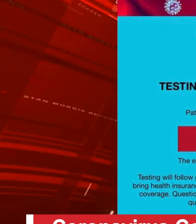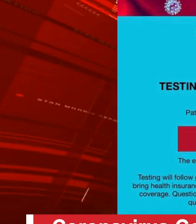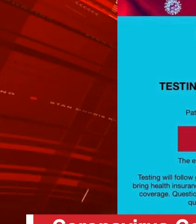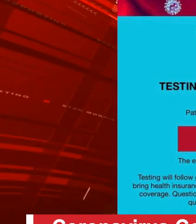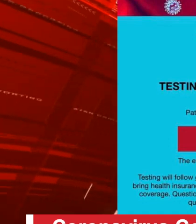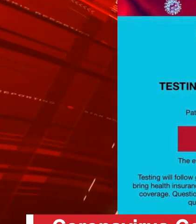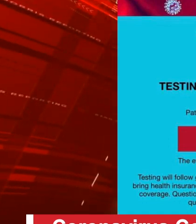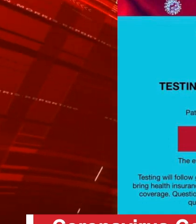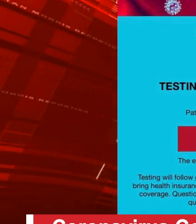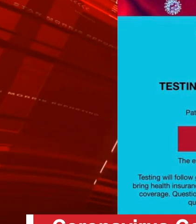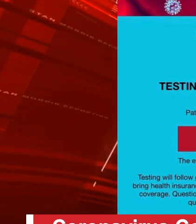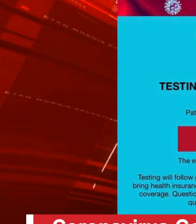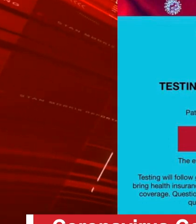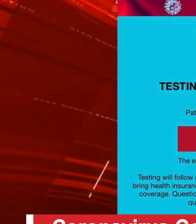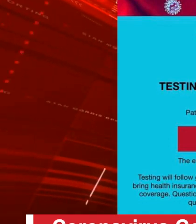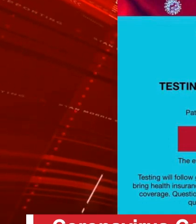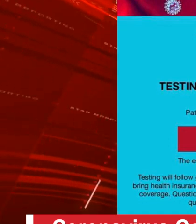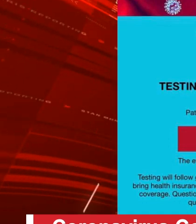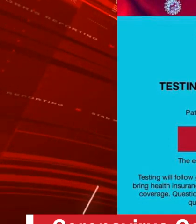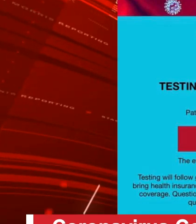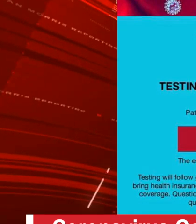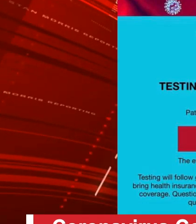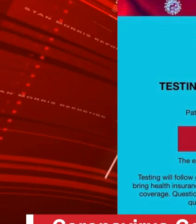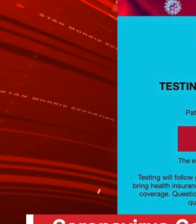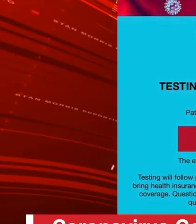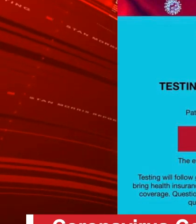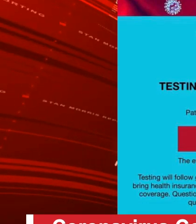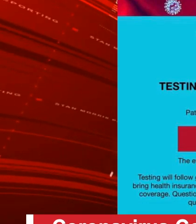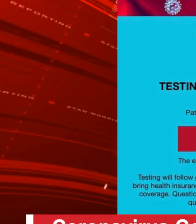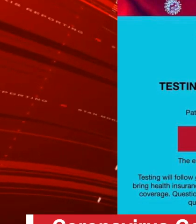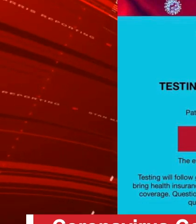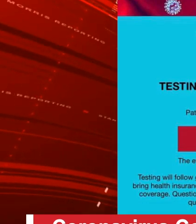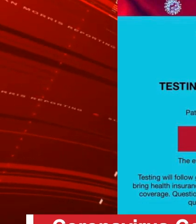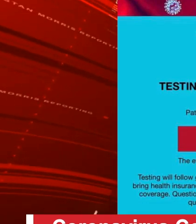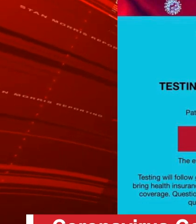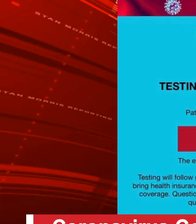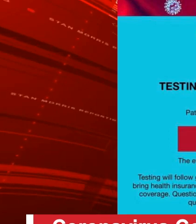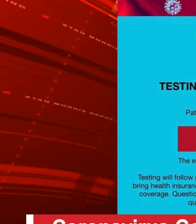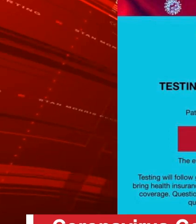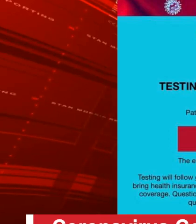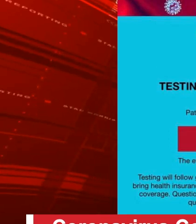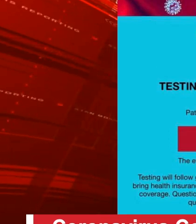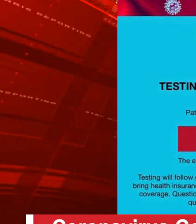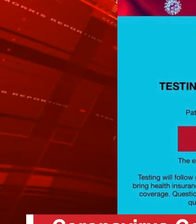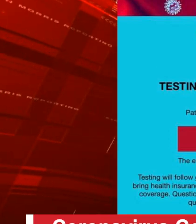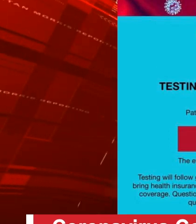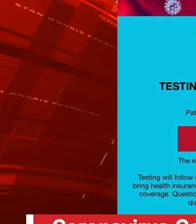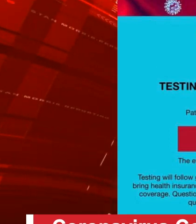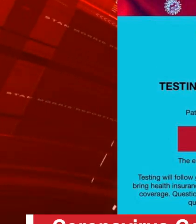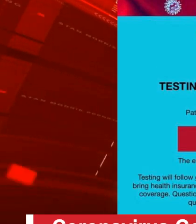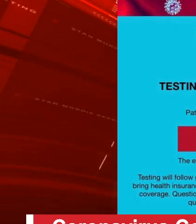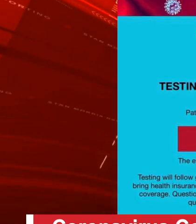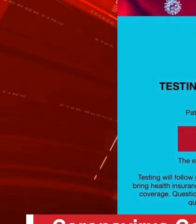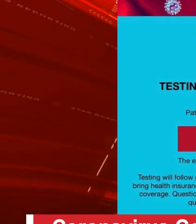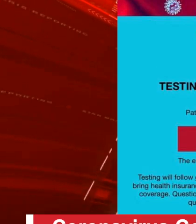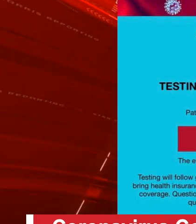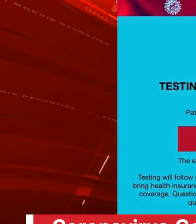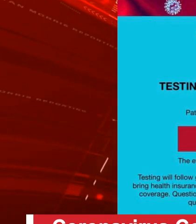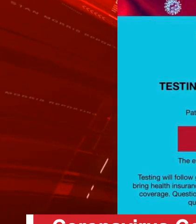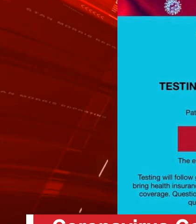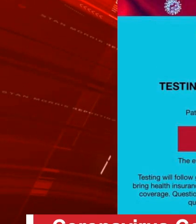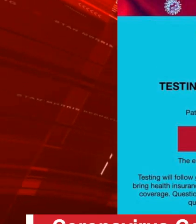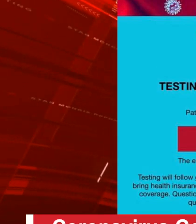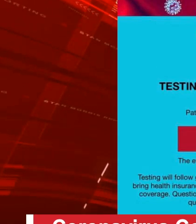se. That is the reason why. And that's the reason why that they're doing drive-through testing there today. NEA Reliant Healthcare teaming up with Dr. David